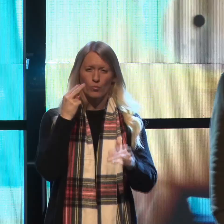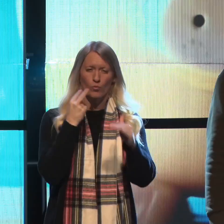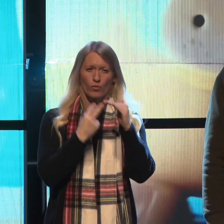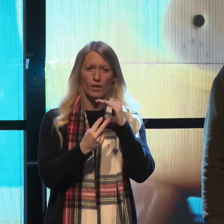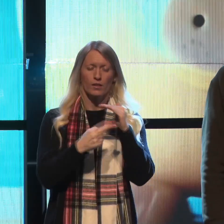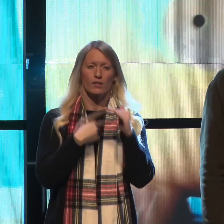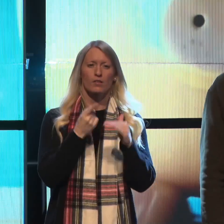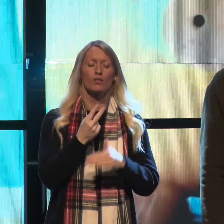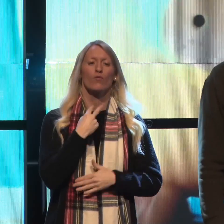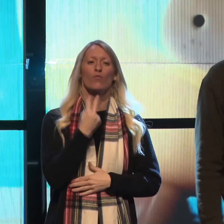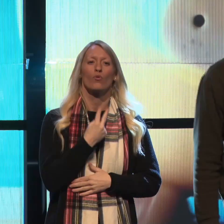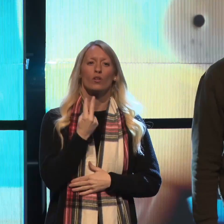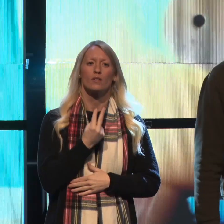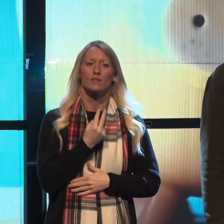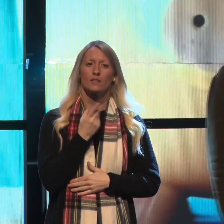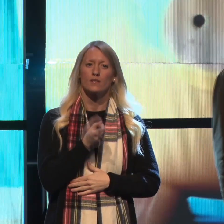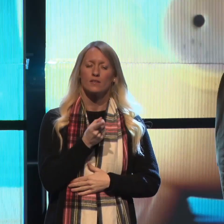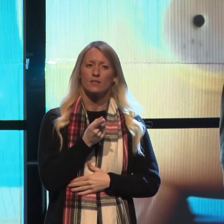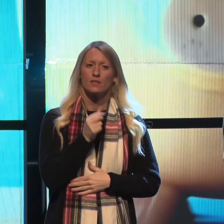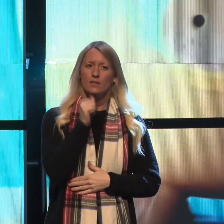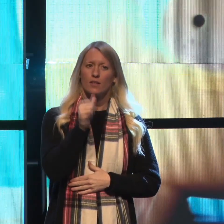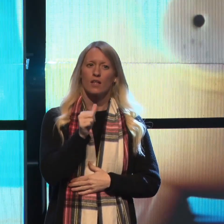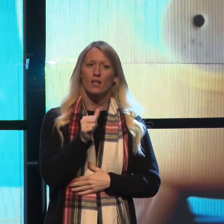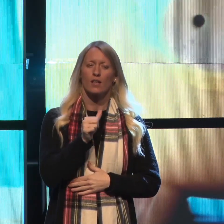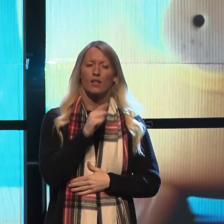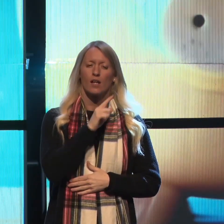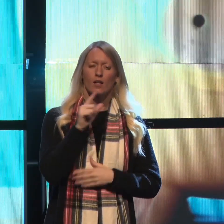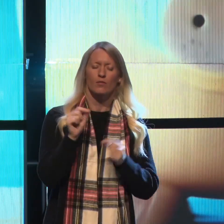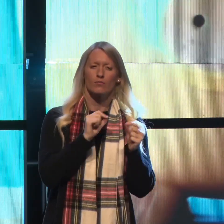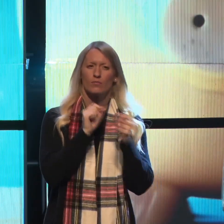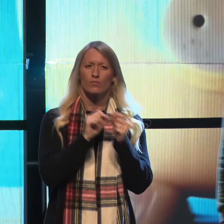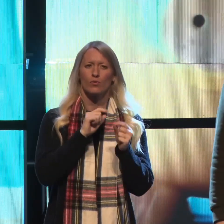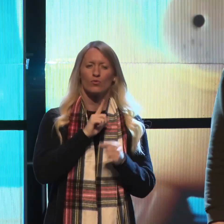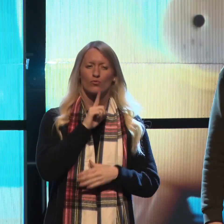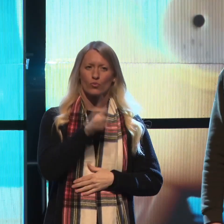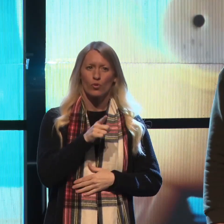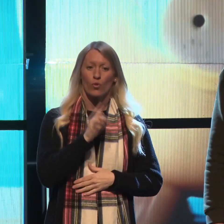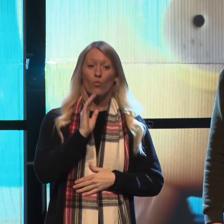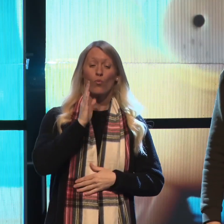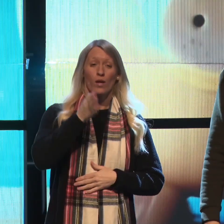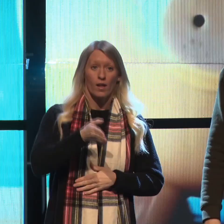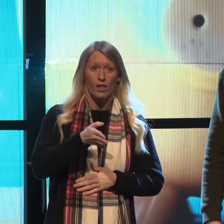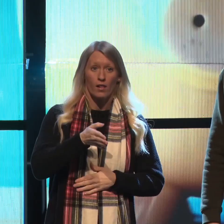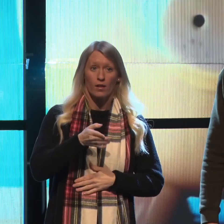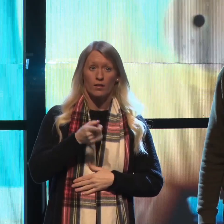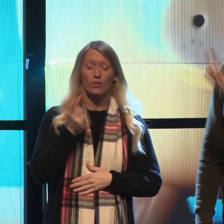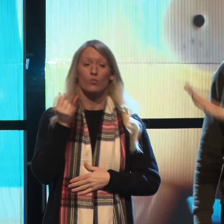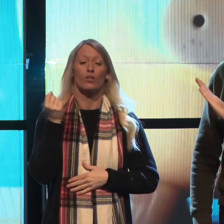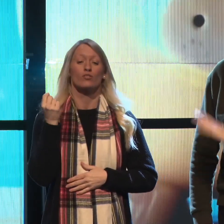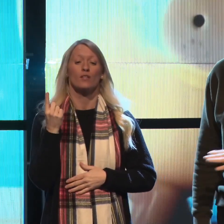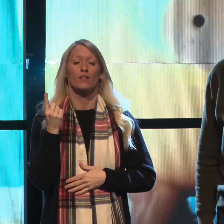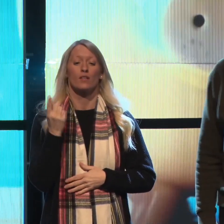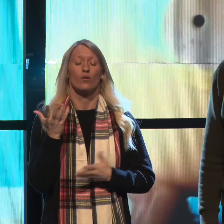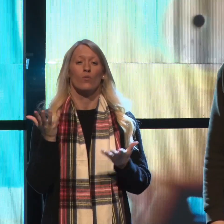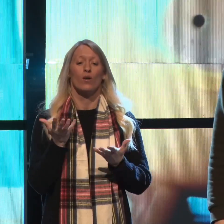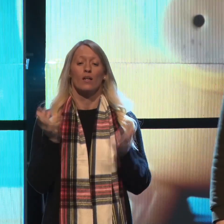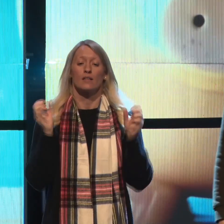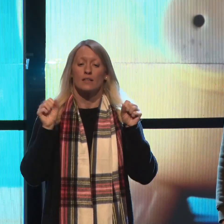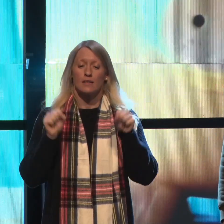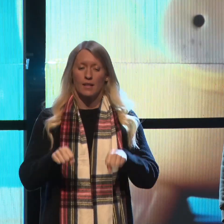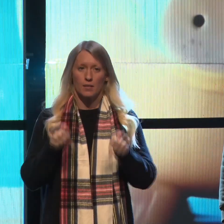an absolute truth of what will be. The prophetic voice is speaking an understanding of what could be if things don't